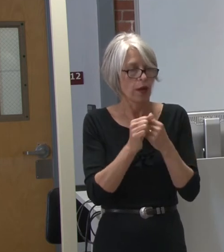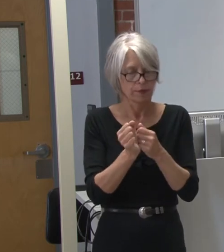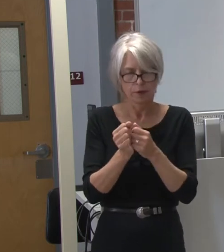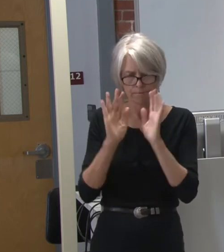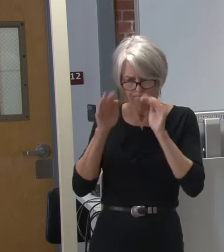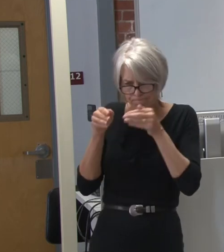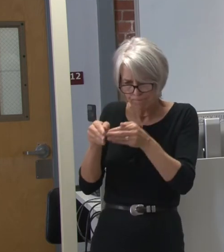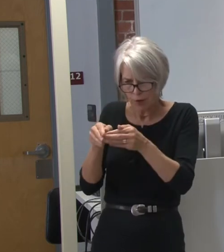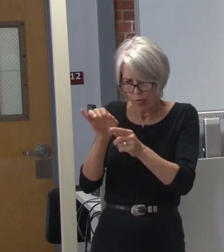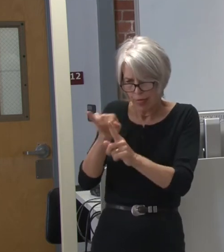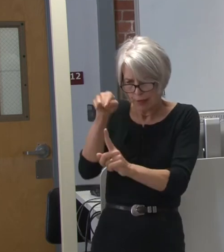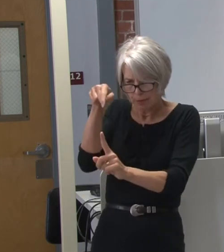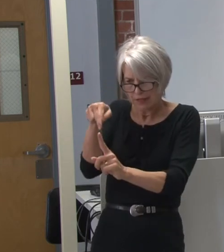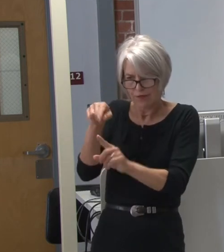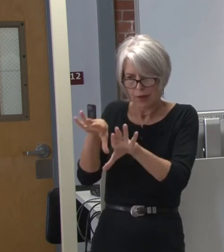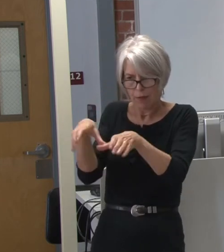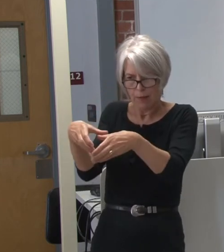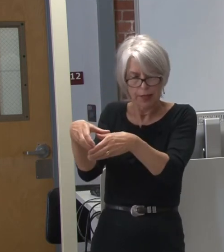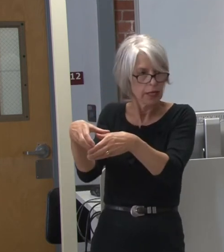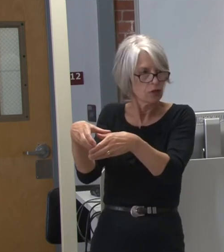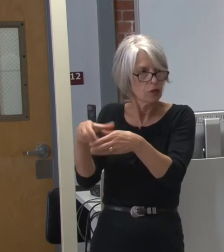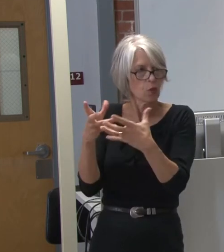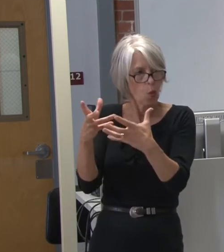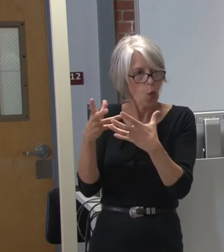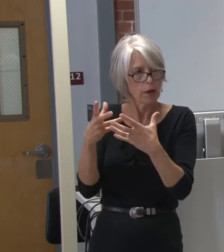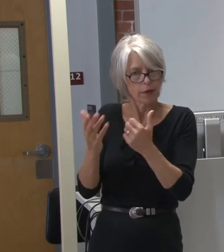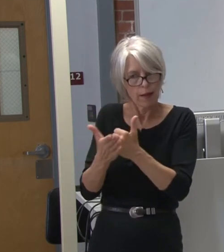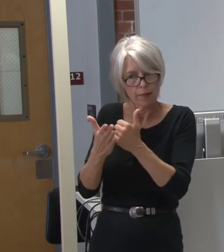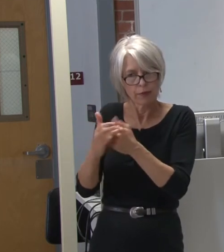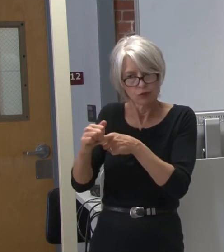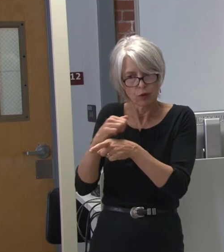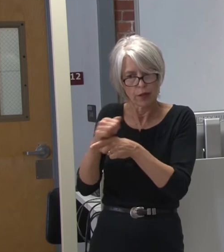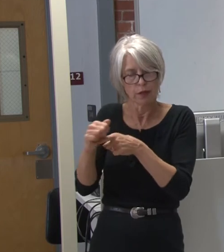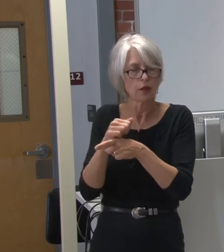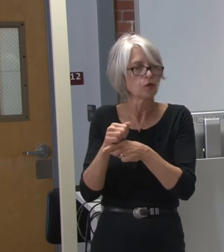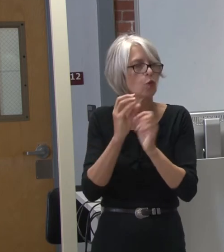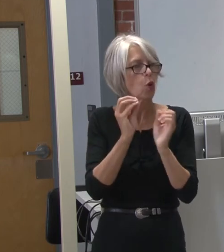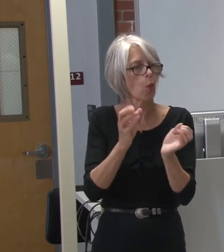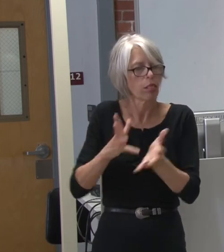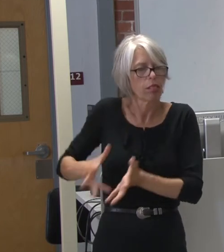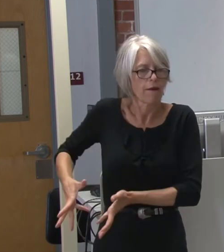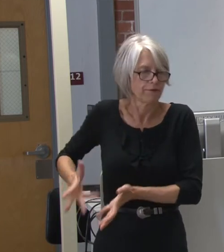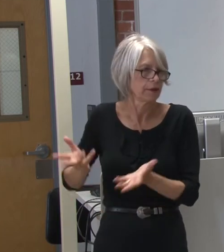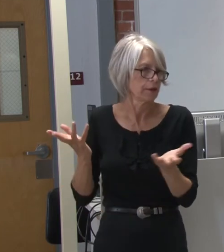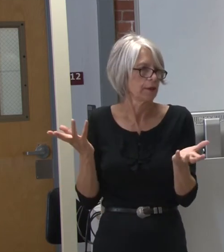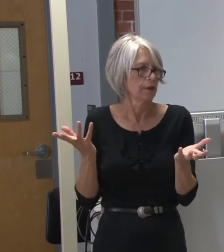resources to help that no part of our workforce is left behind. And again, that